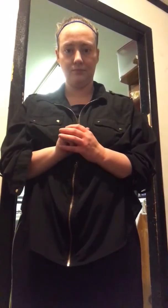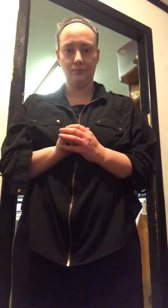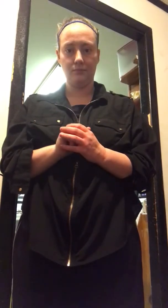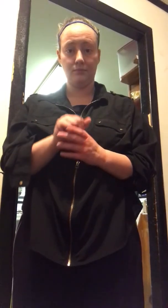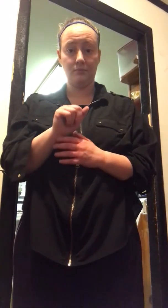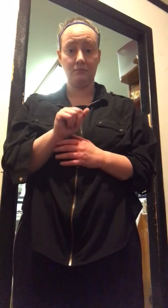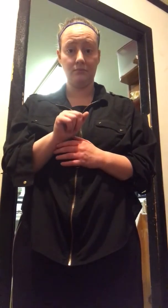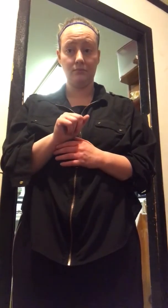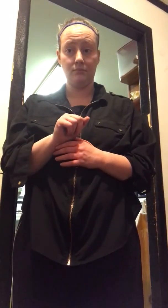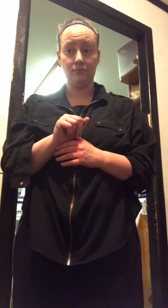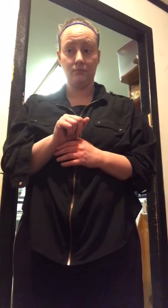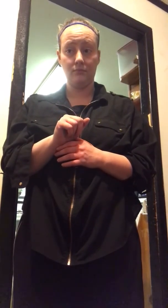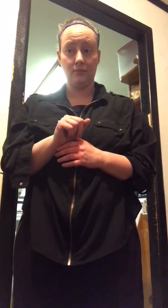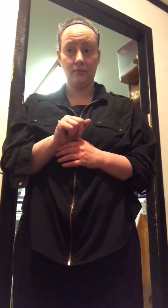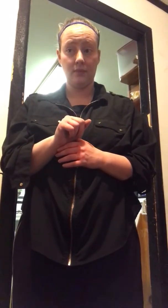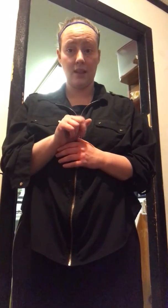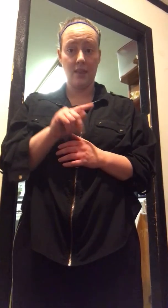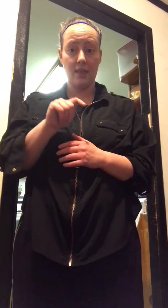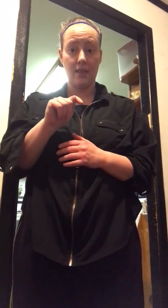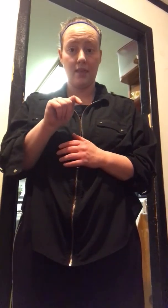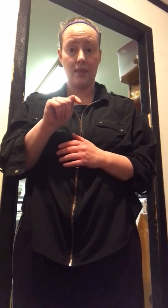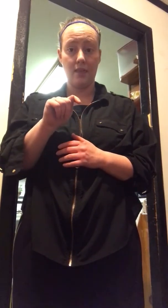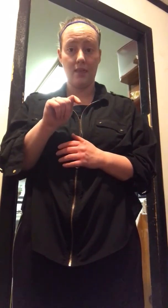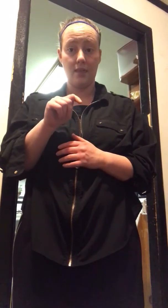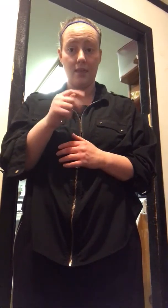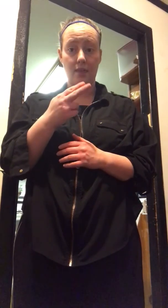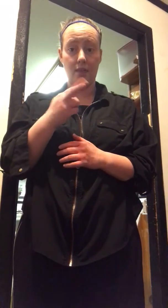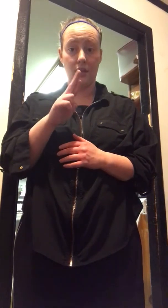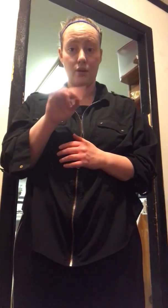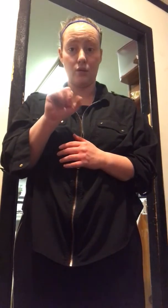actually visceral pleura. Visceral